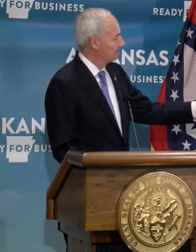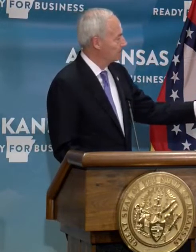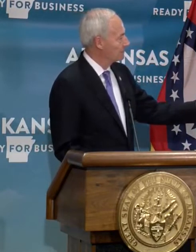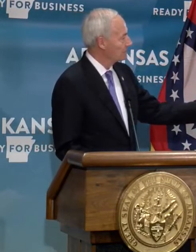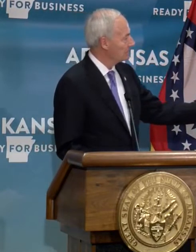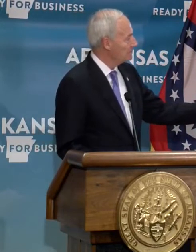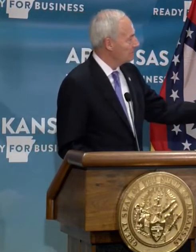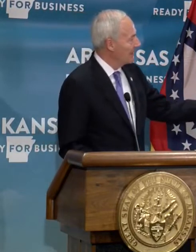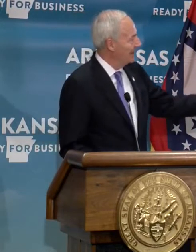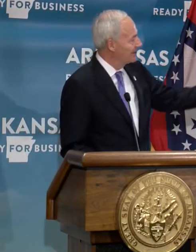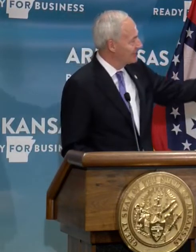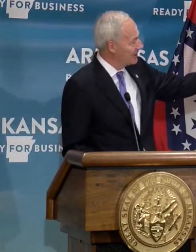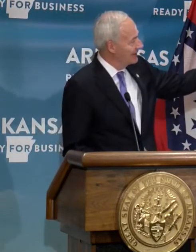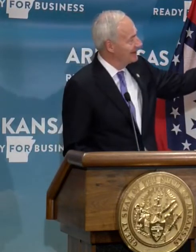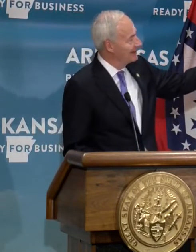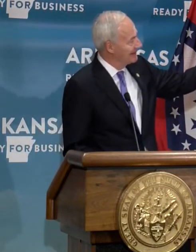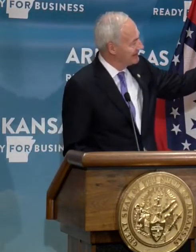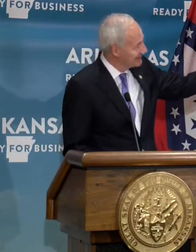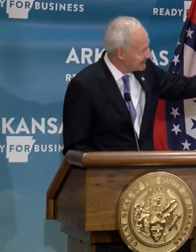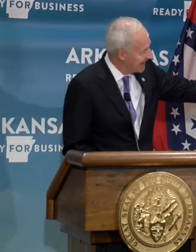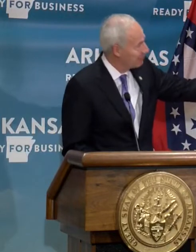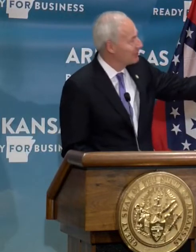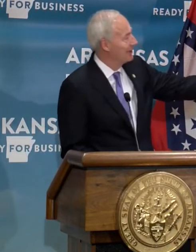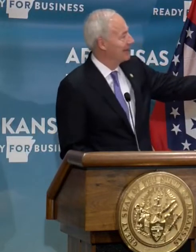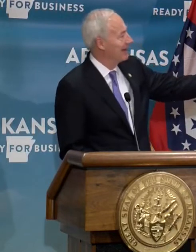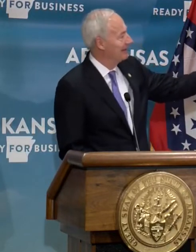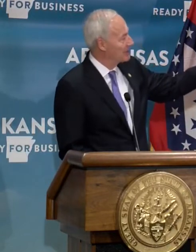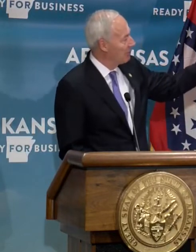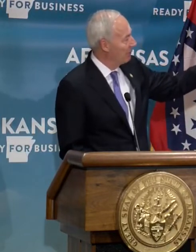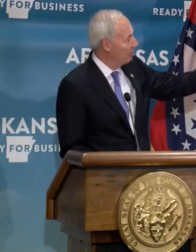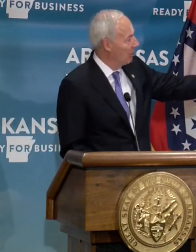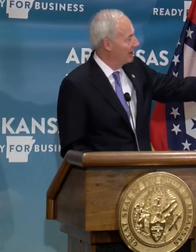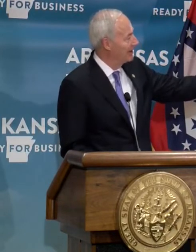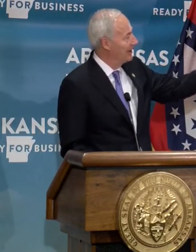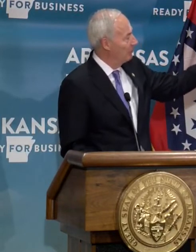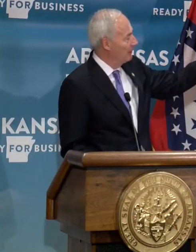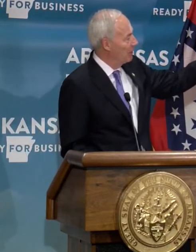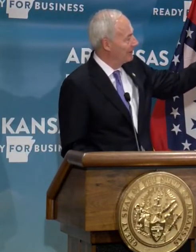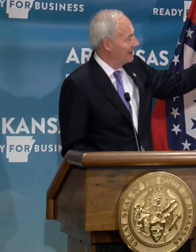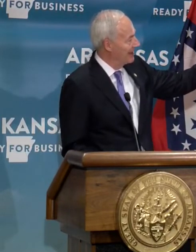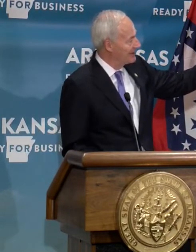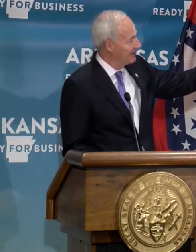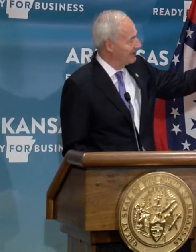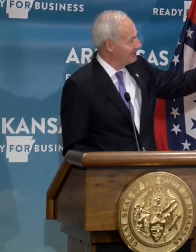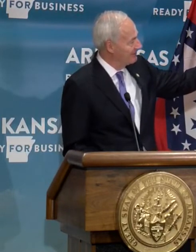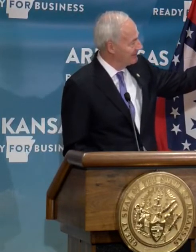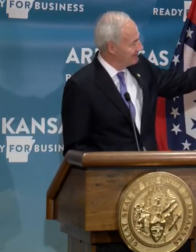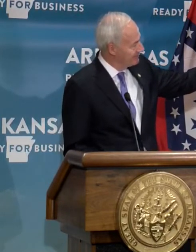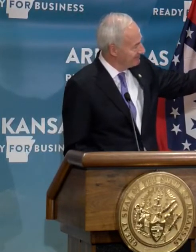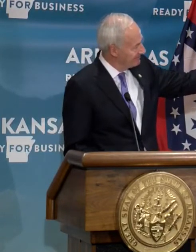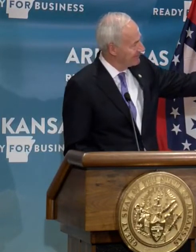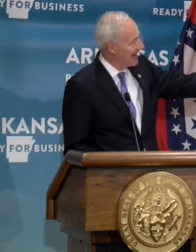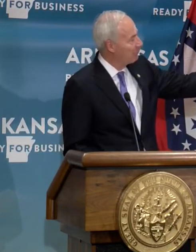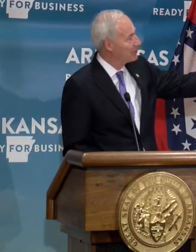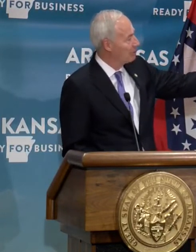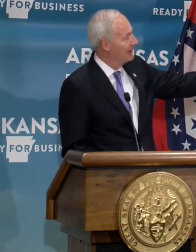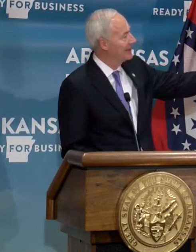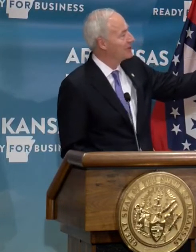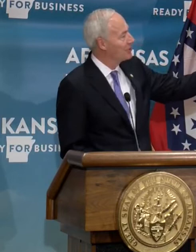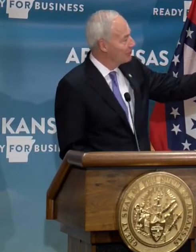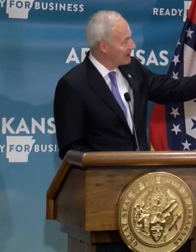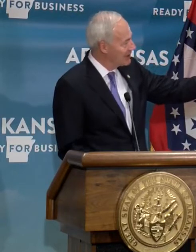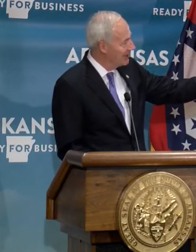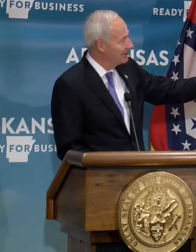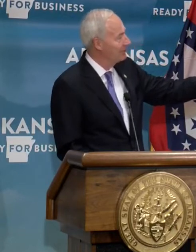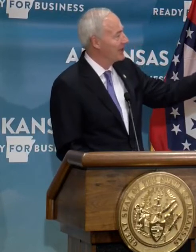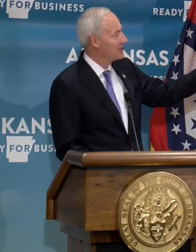average, and you see the downward trend line. That's what we want. We want that downward